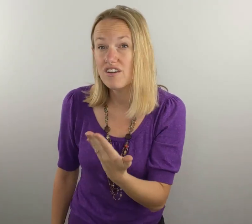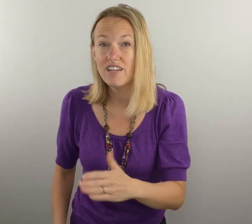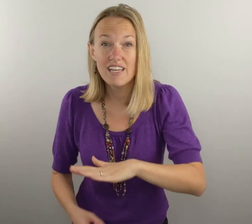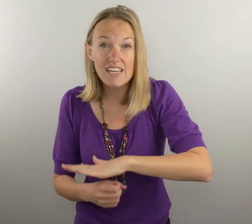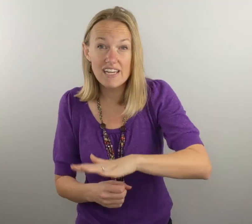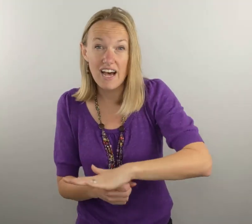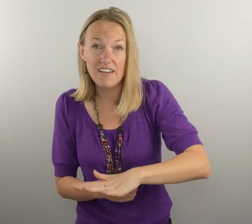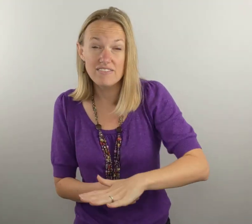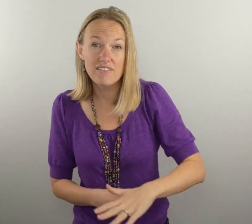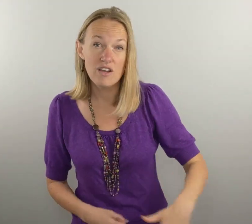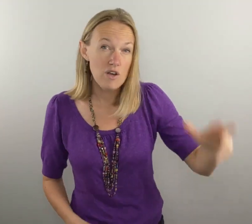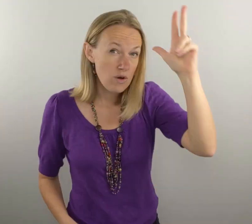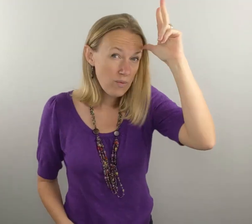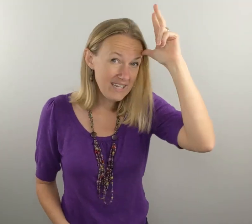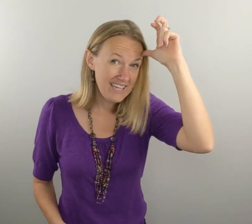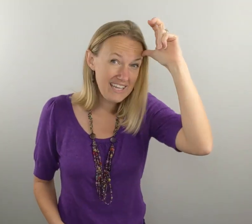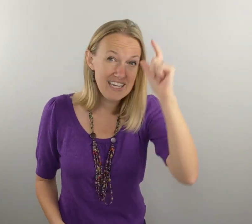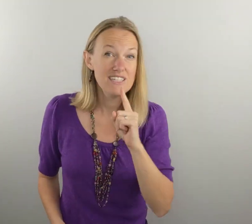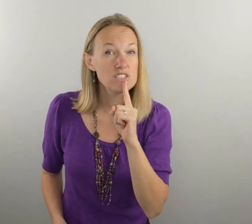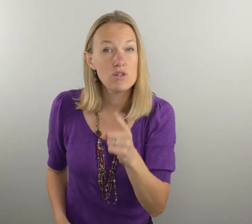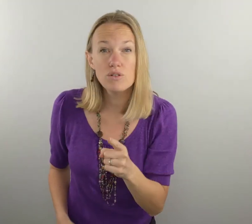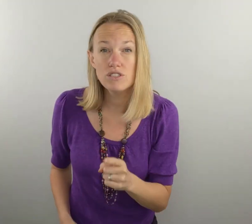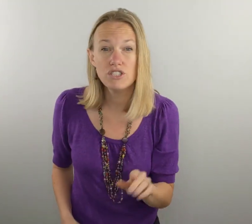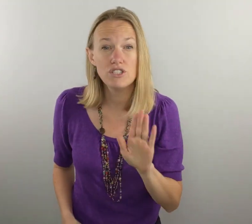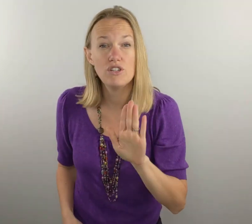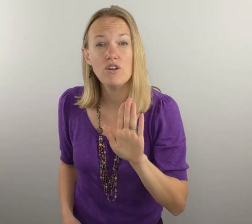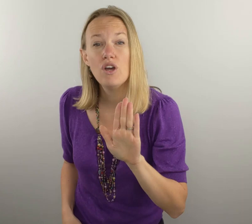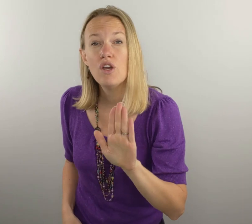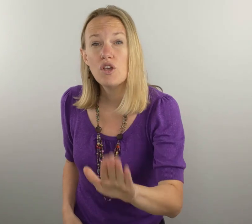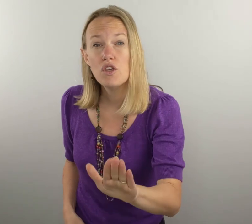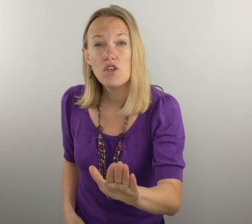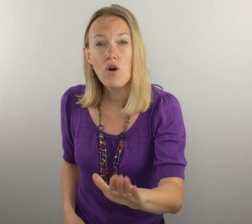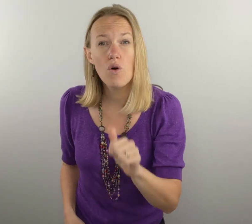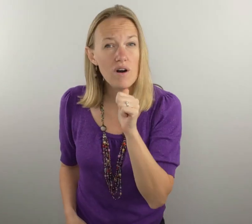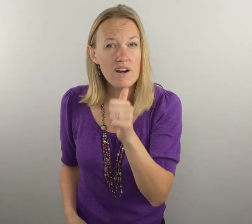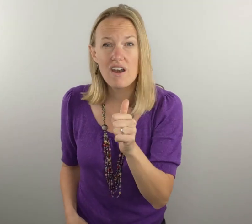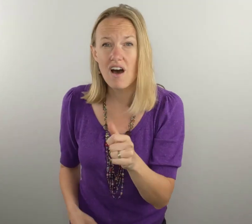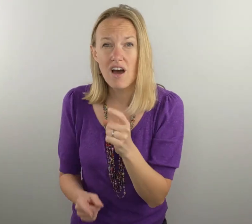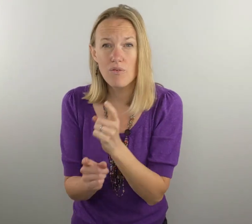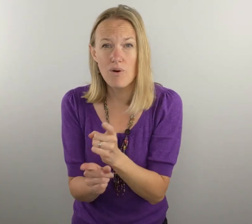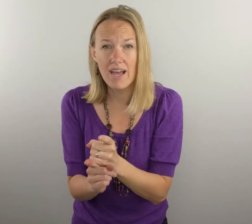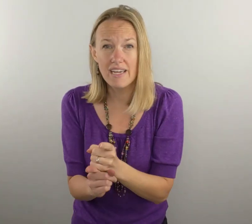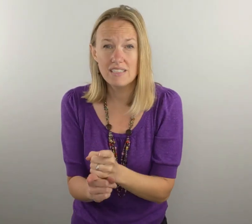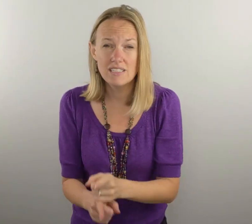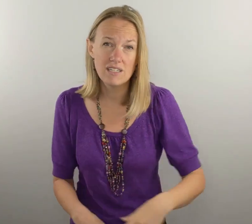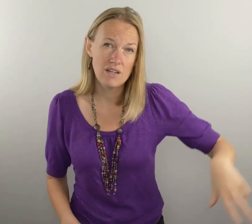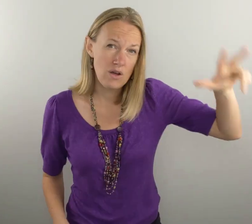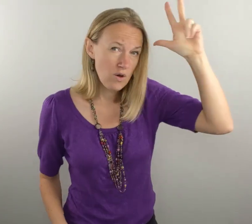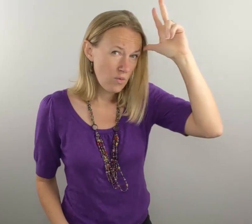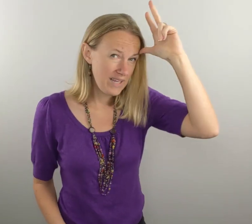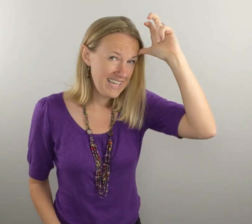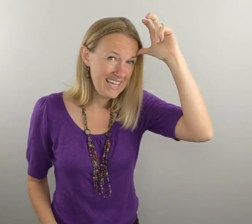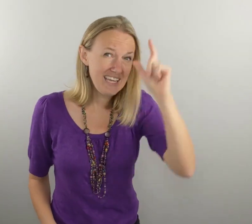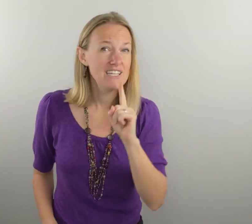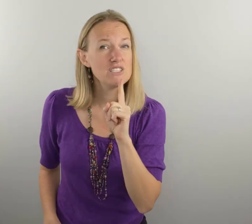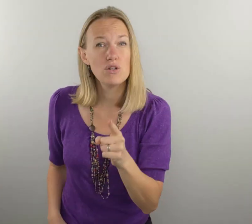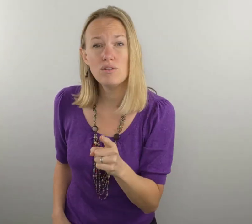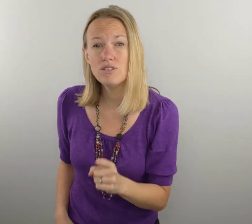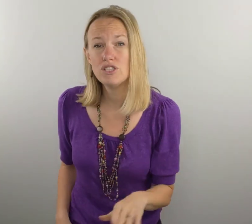good enough, when he told you you're not right, when he told